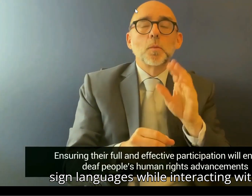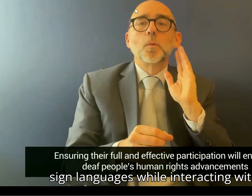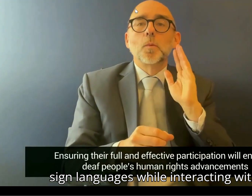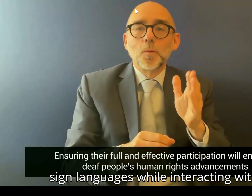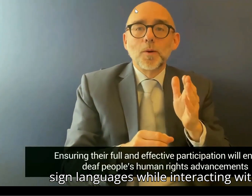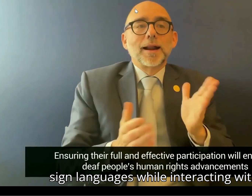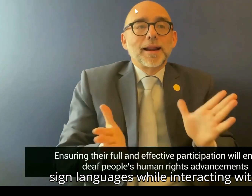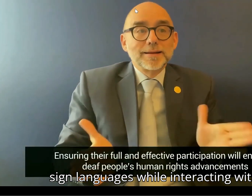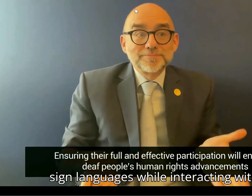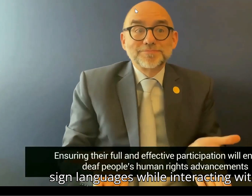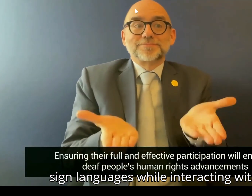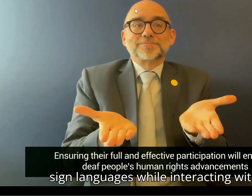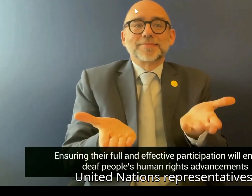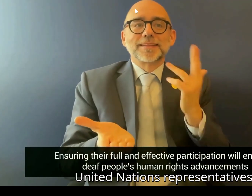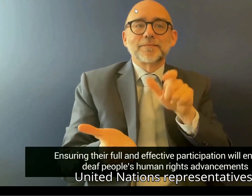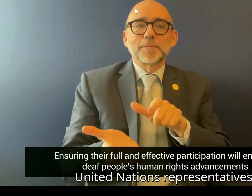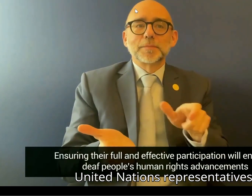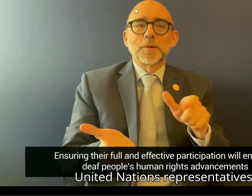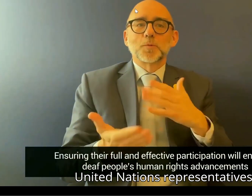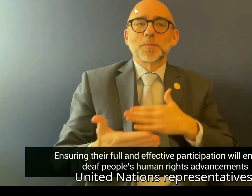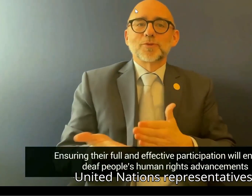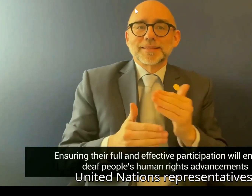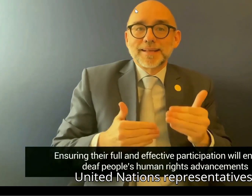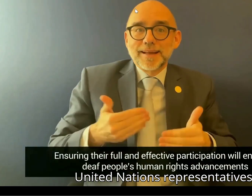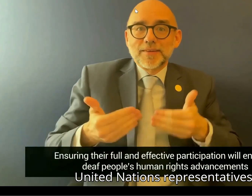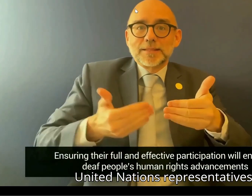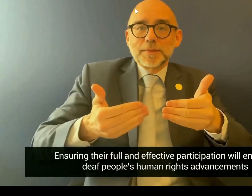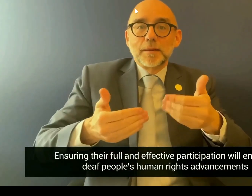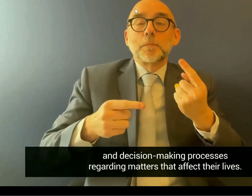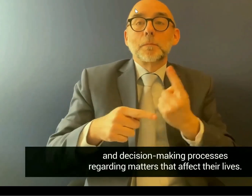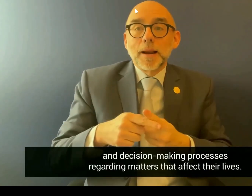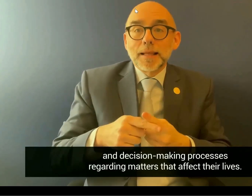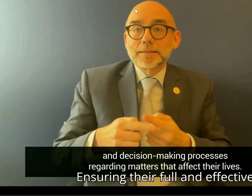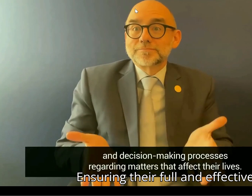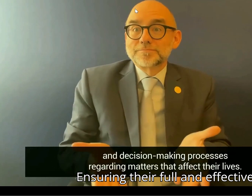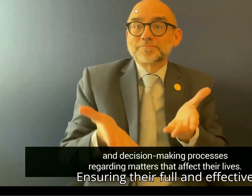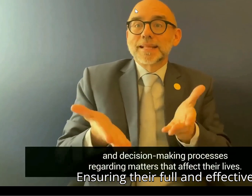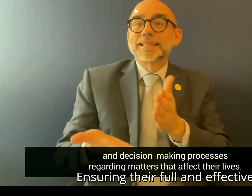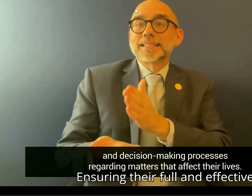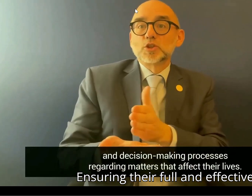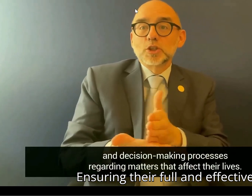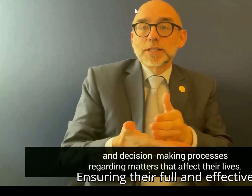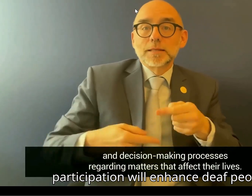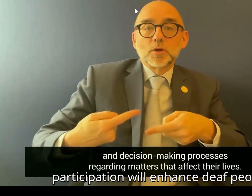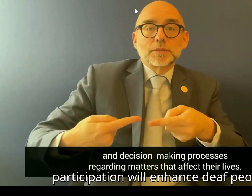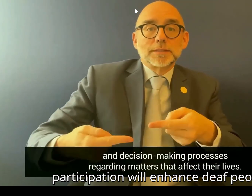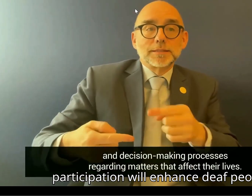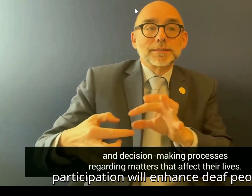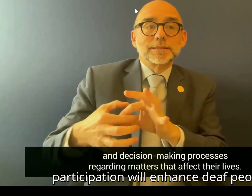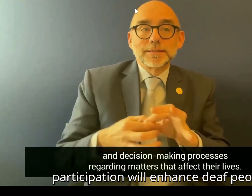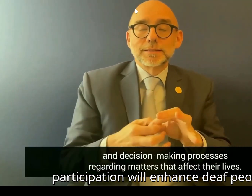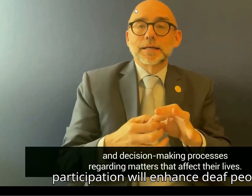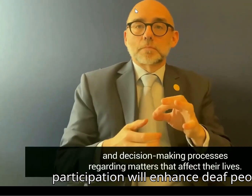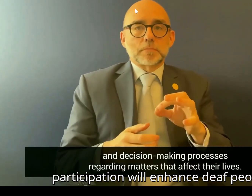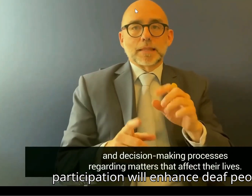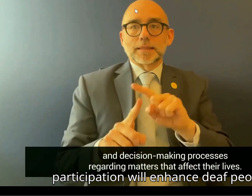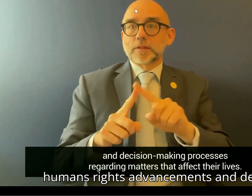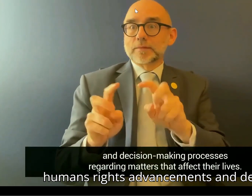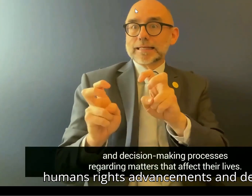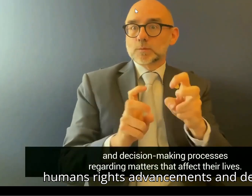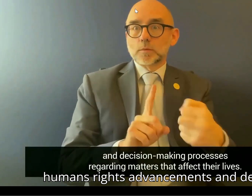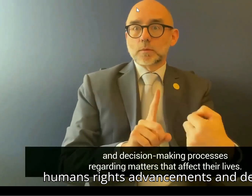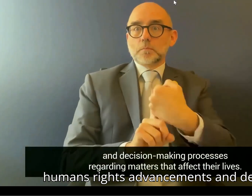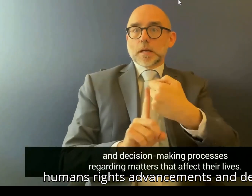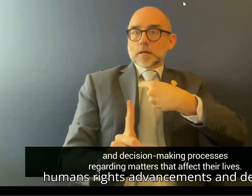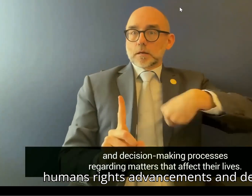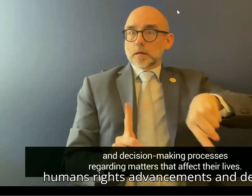languages while interacting with the United Nations representatives. Ensuring their full and effective participation will enhance deaf people's